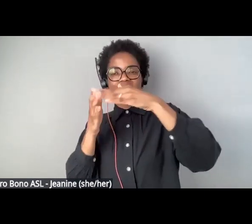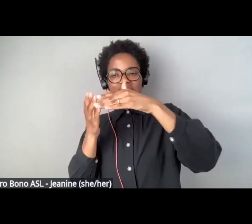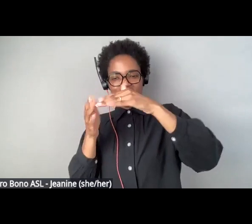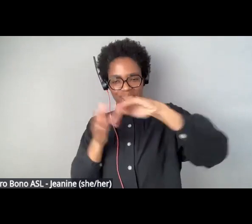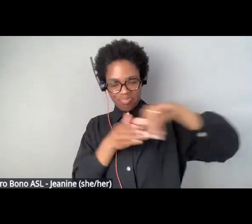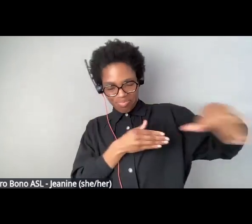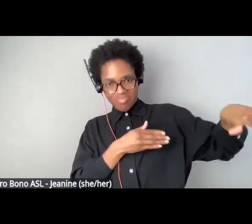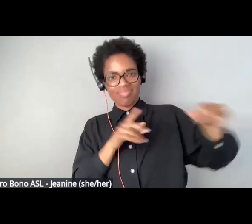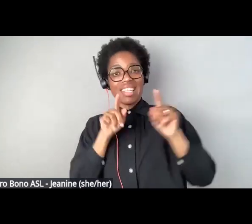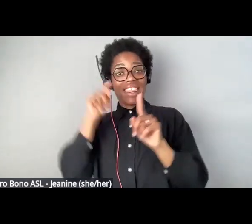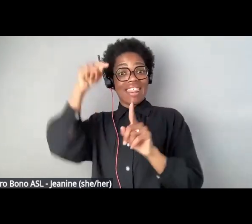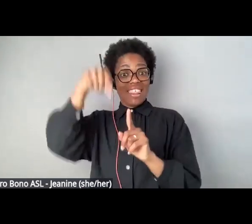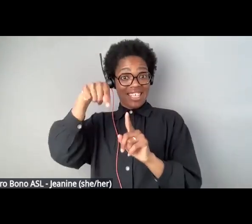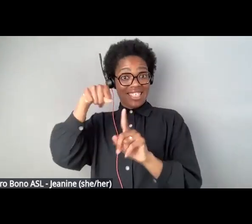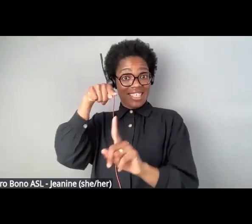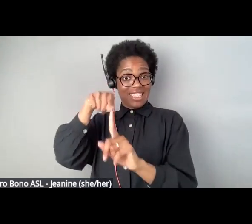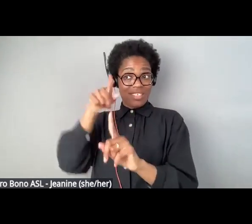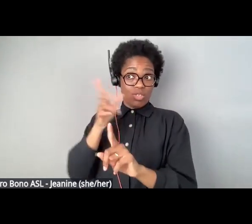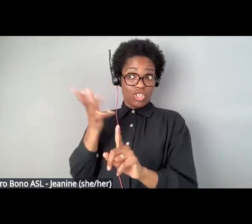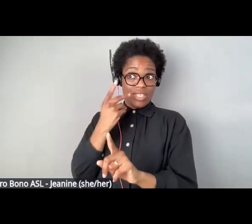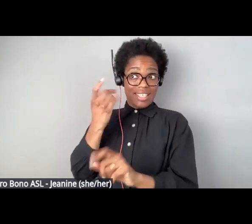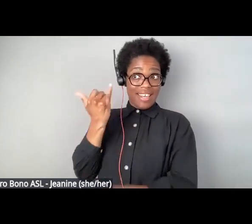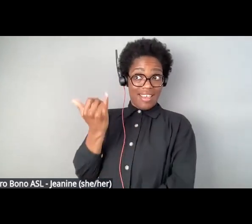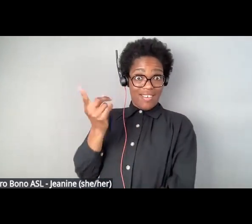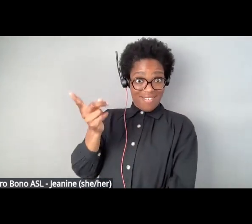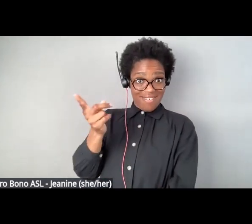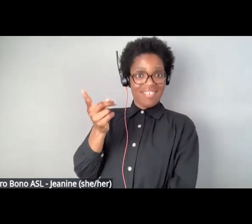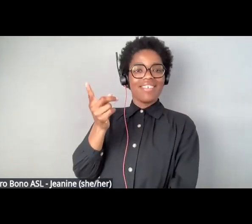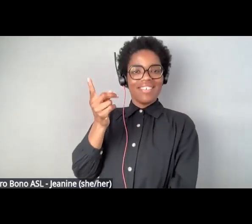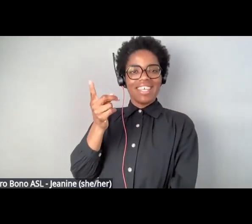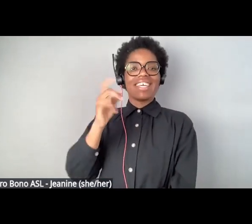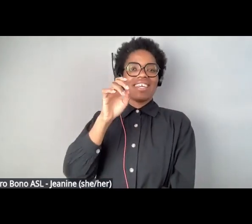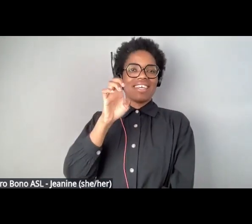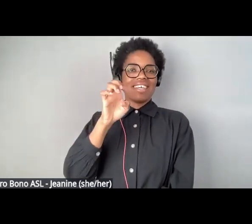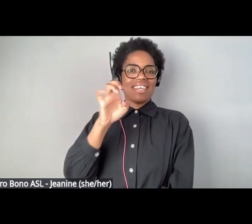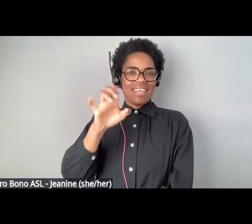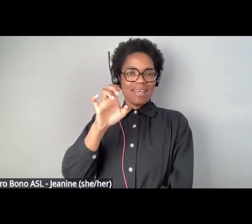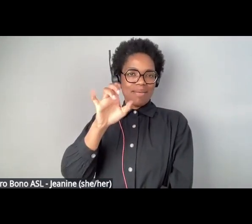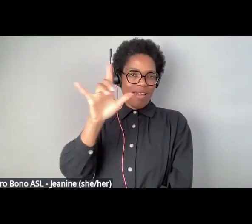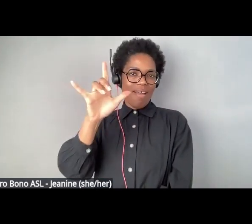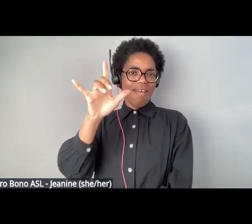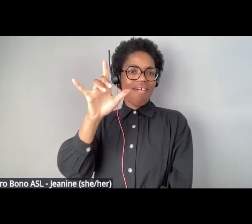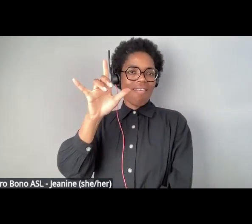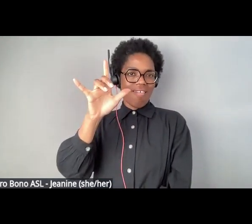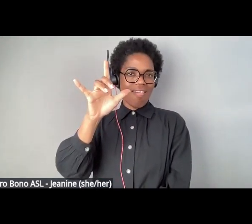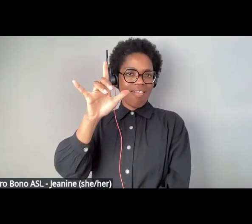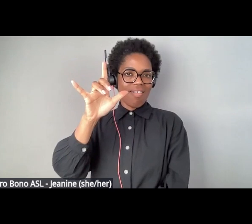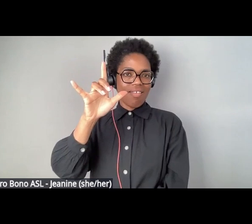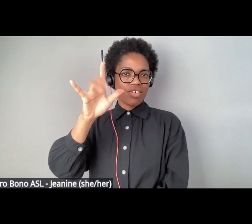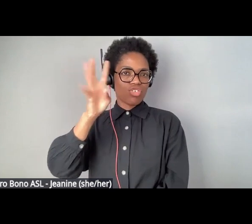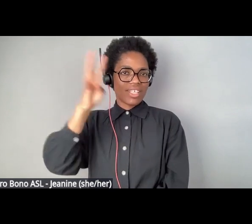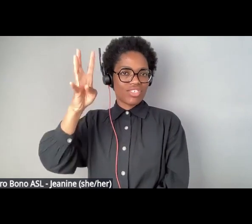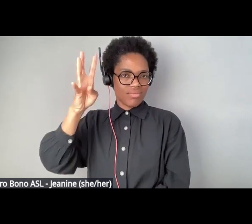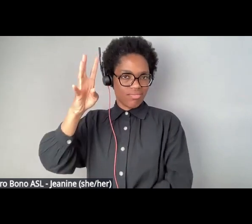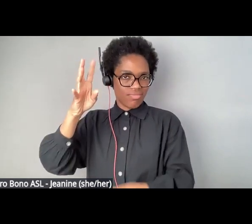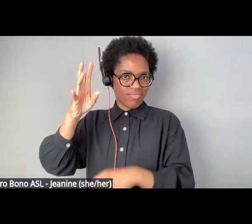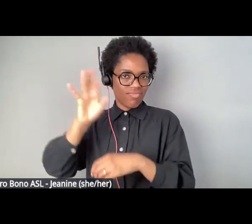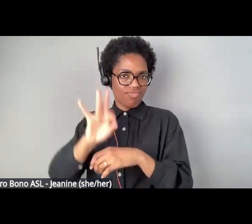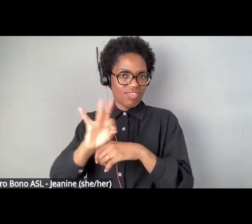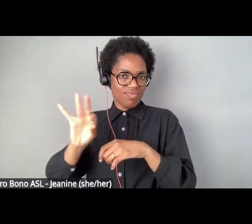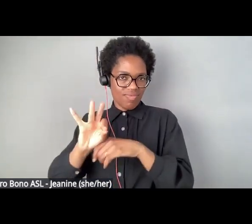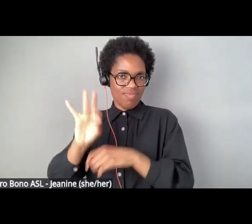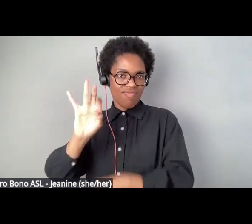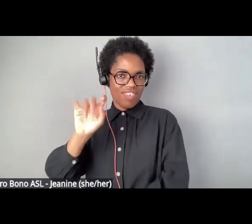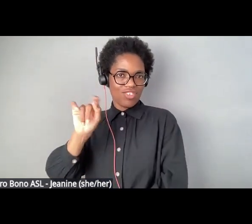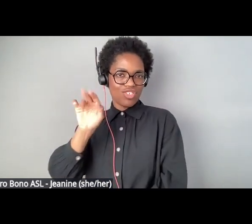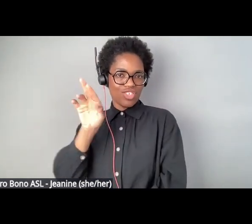creation. And here's just like an overall view of what it's going to look like. And again, these are